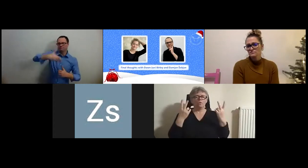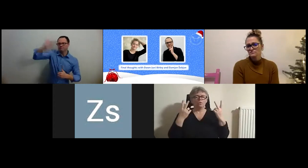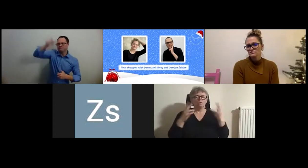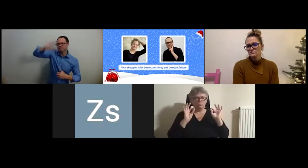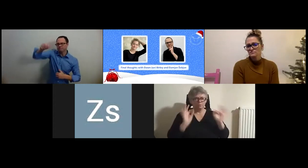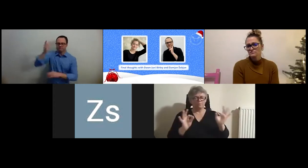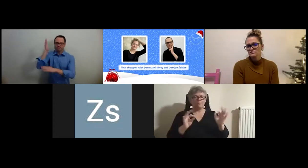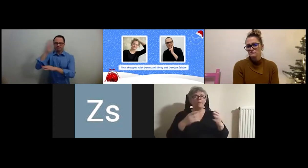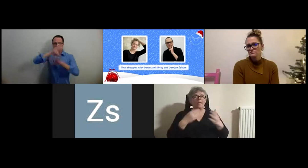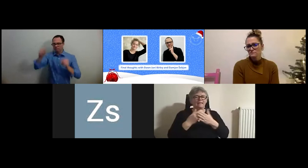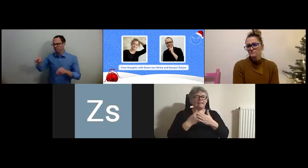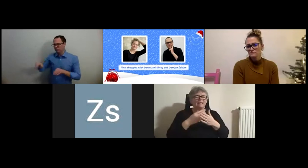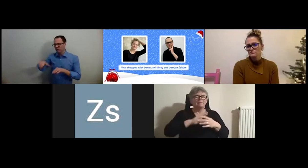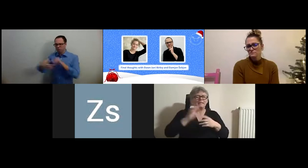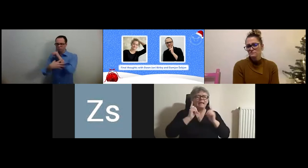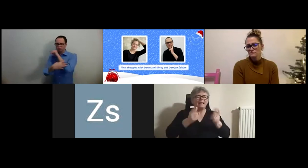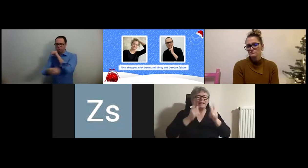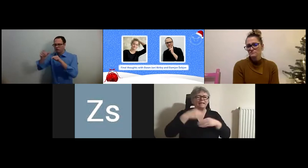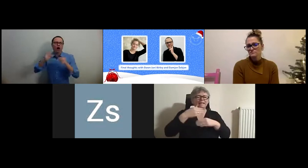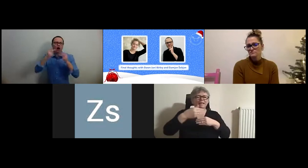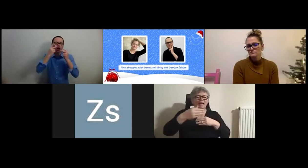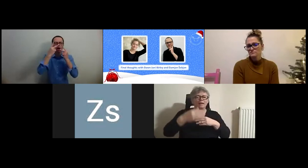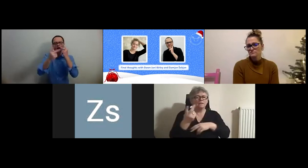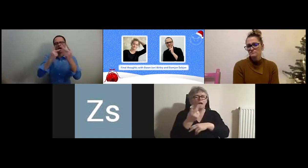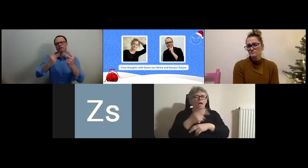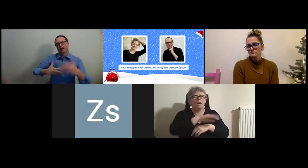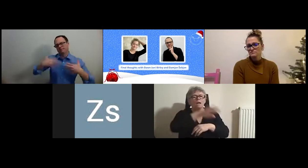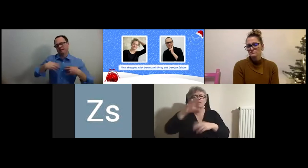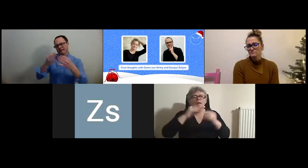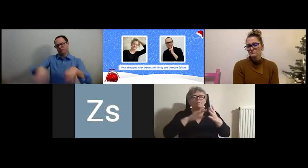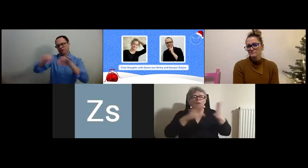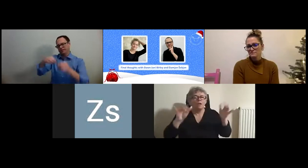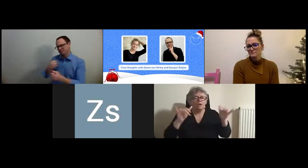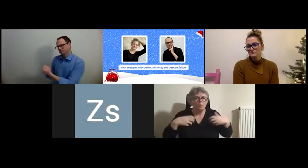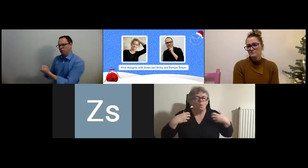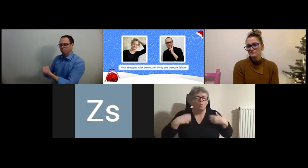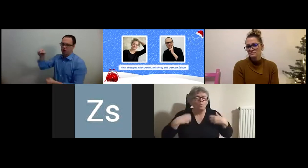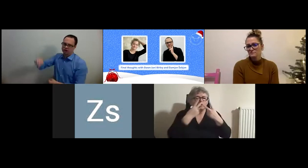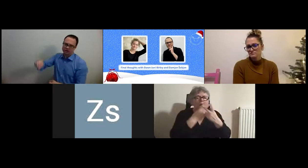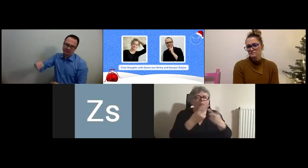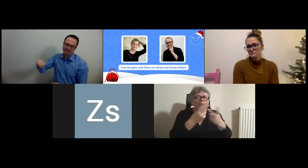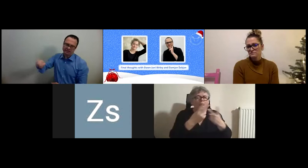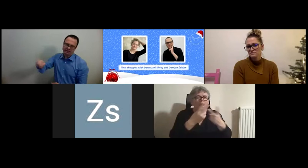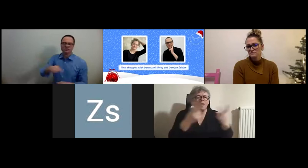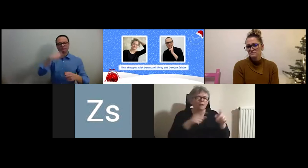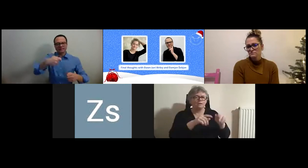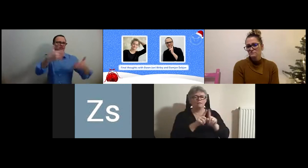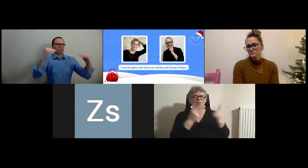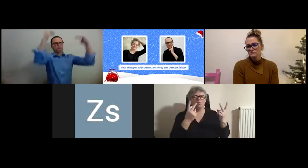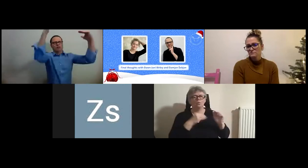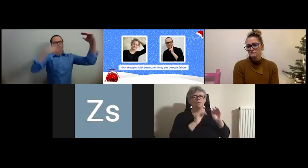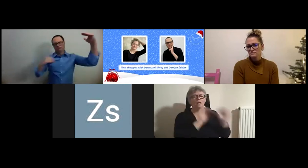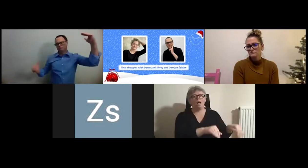Zoom, we really can invite any speaker from rich countries, poor